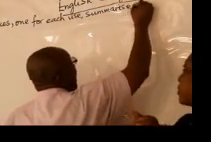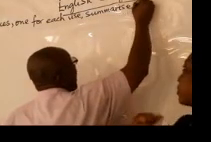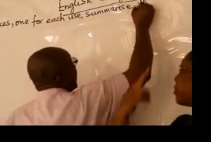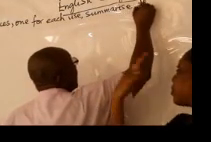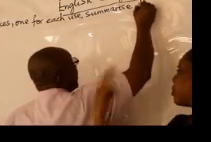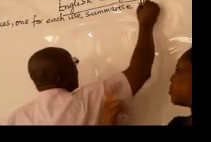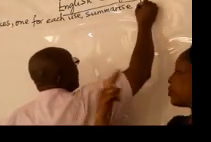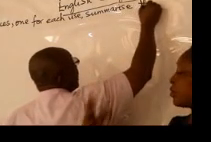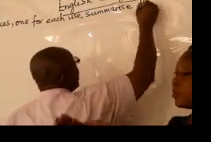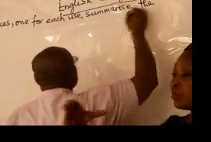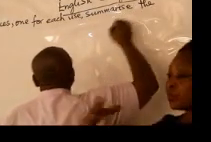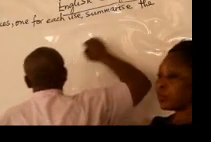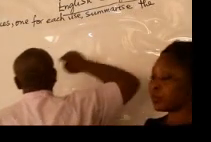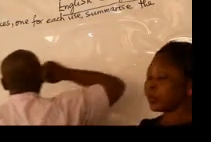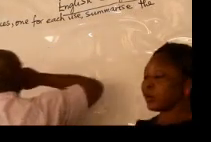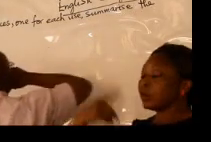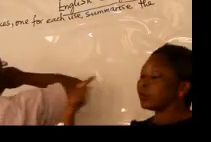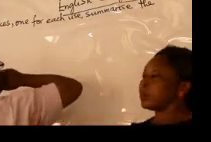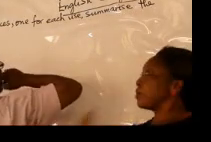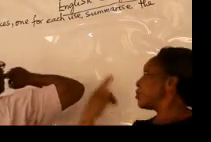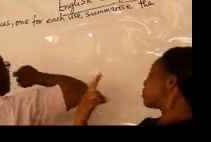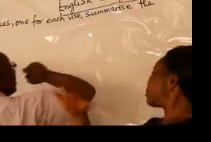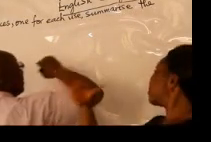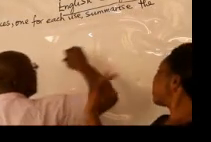To man.